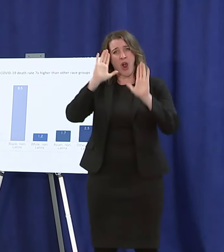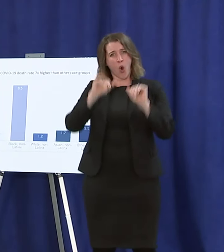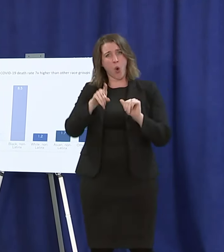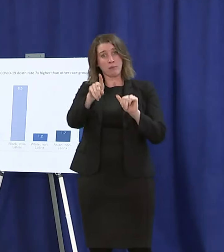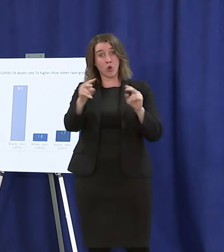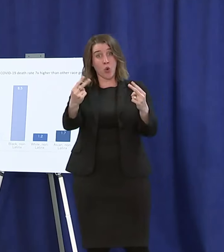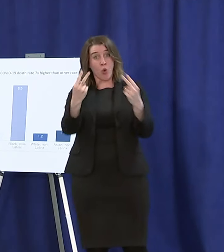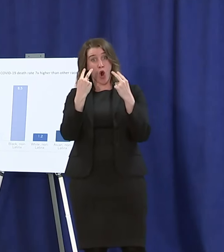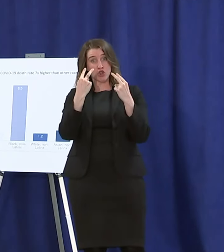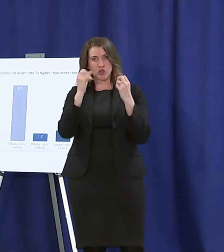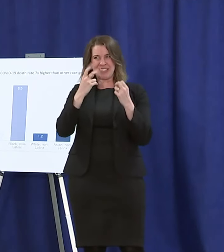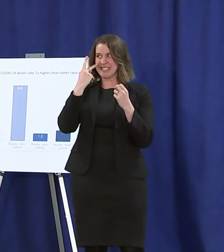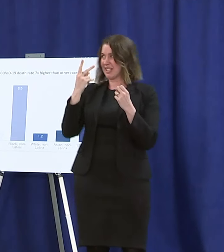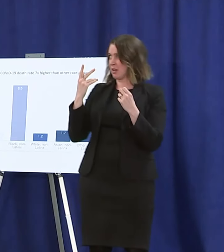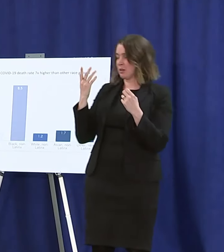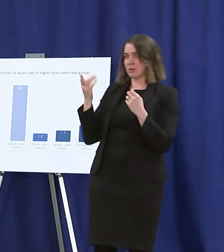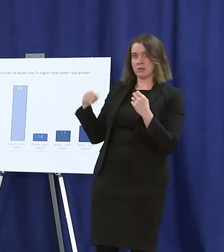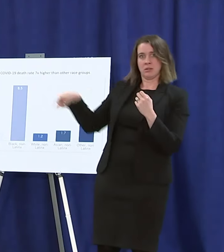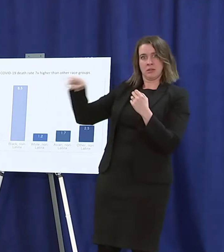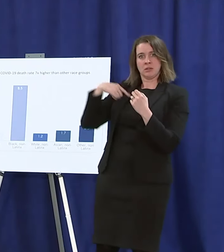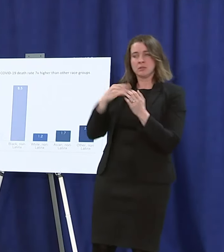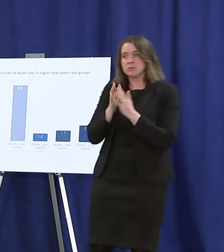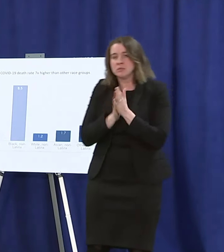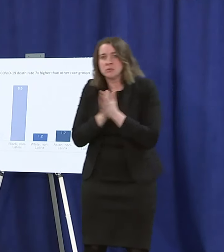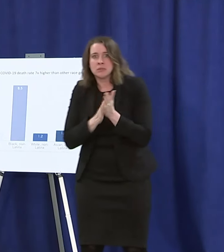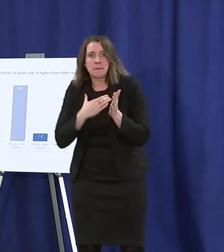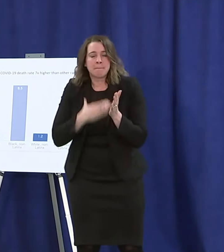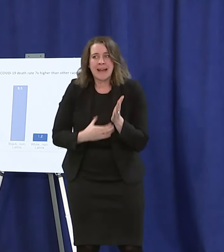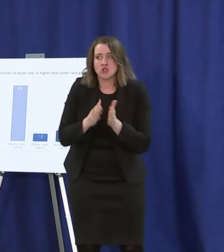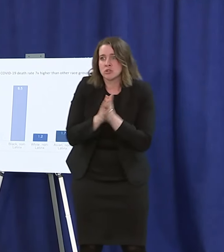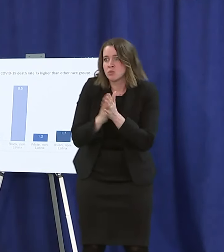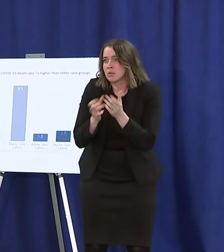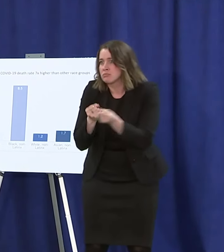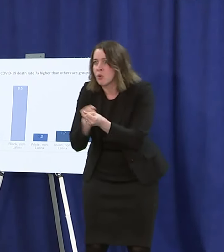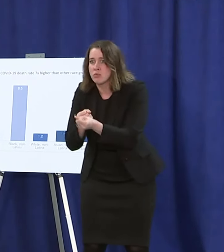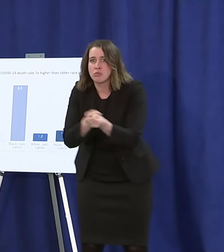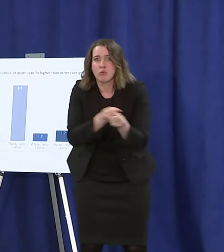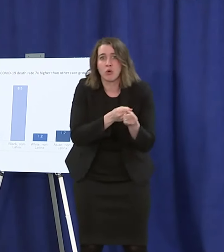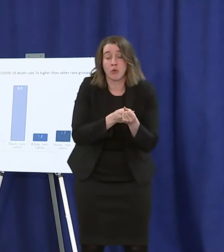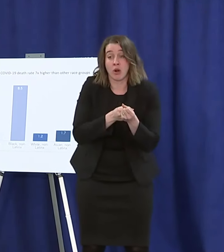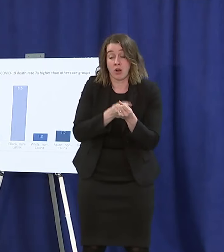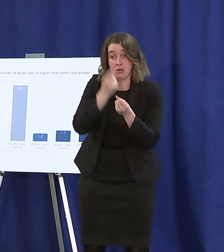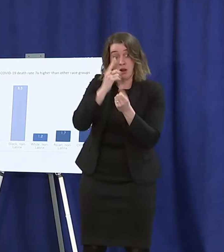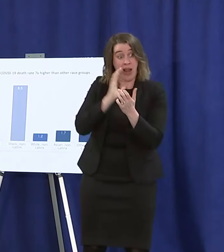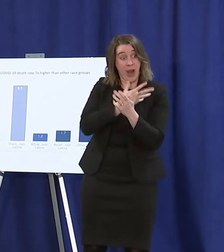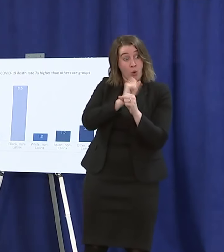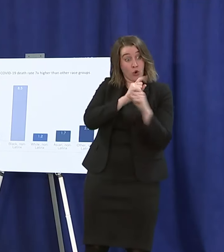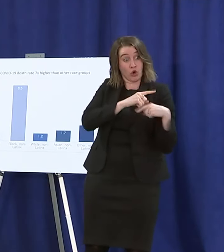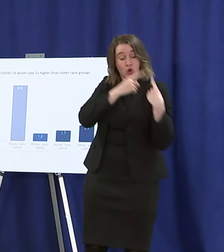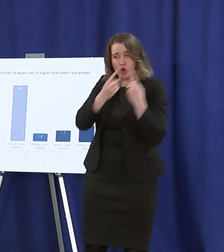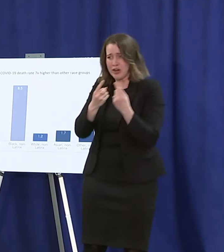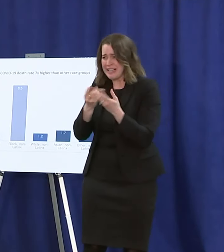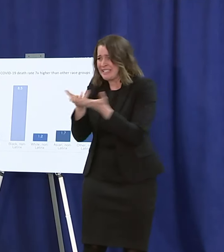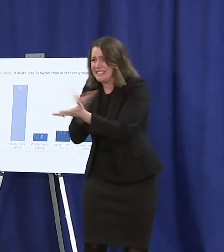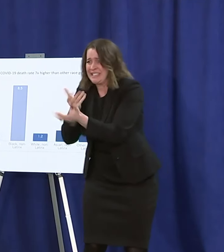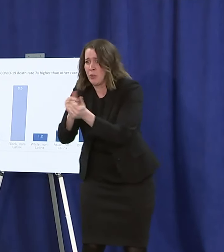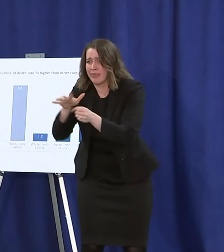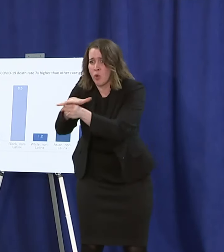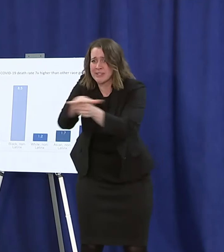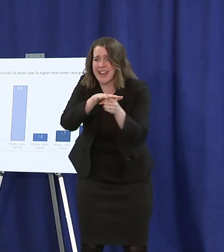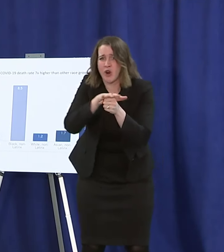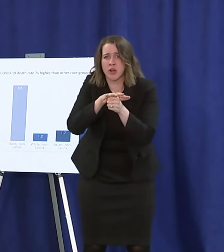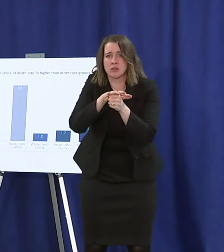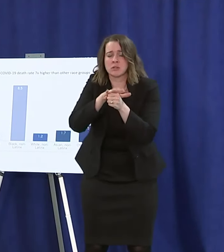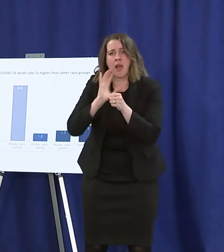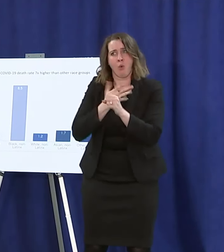today and what you'll see in our work in the neighborhoods is a resolve to do something about it. We're not just going to send